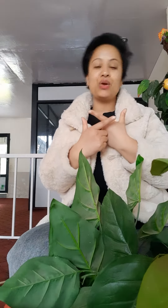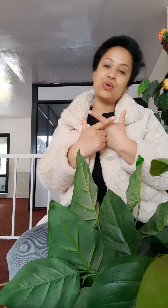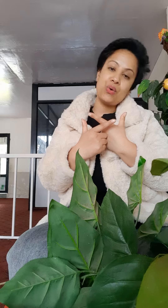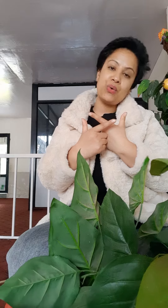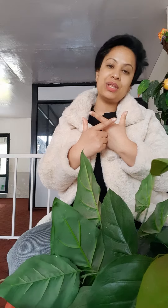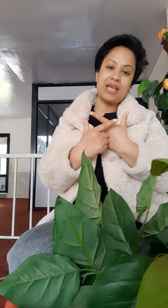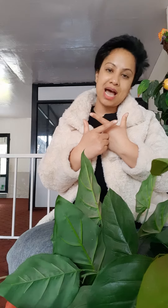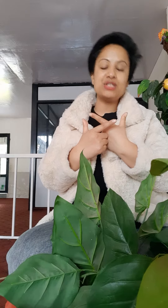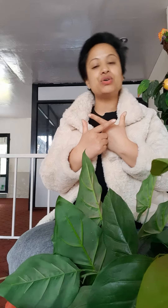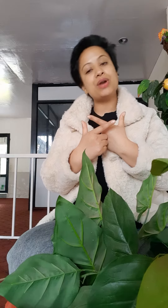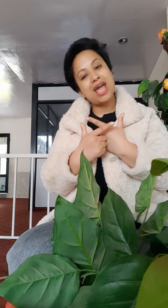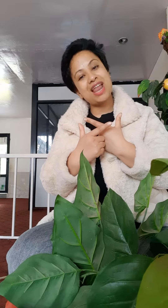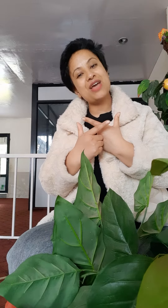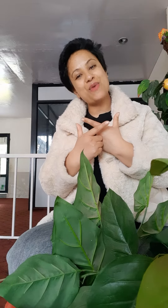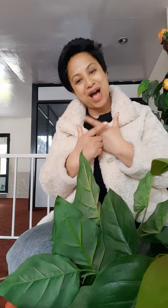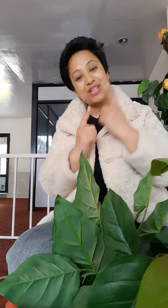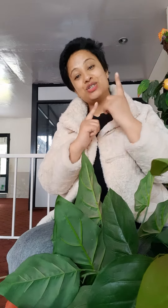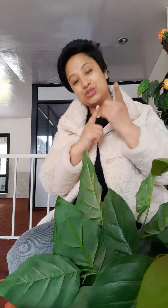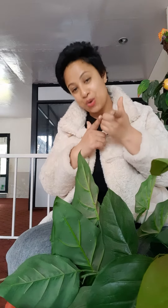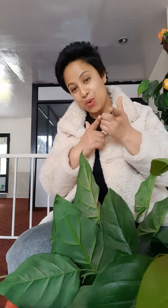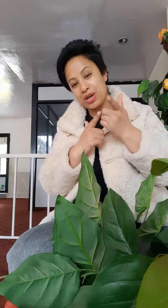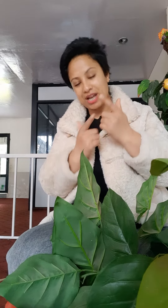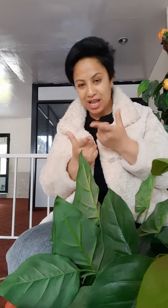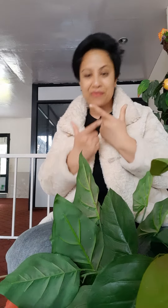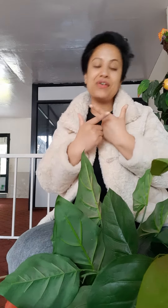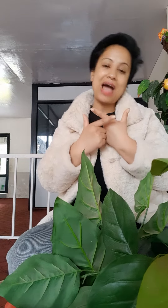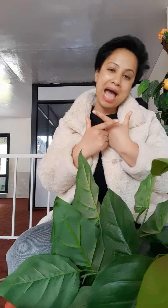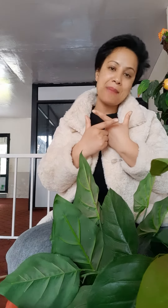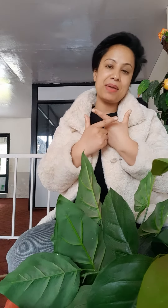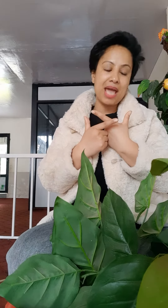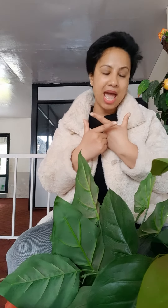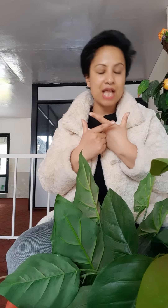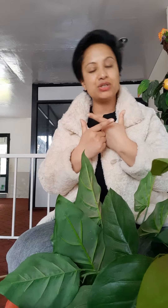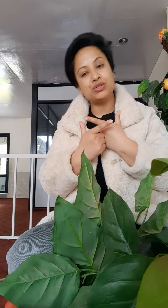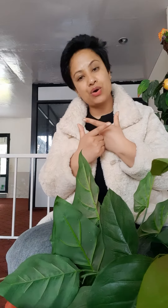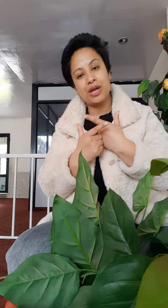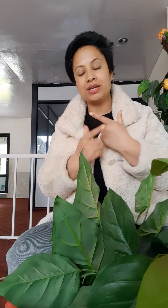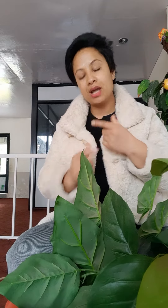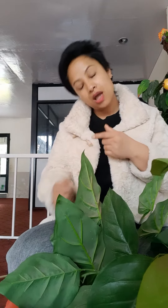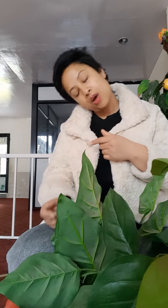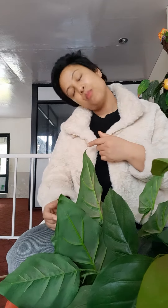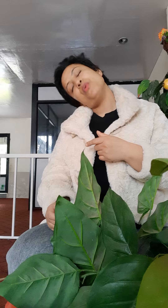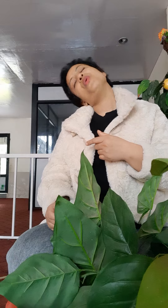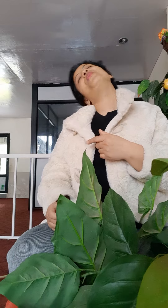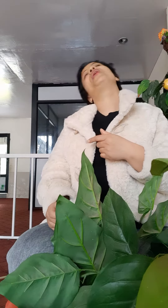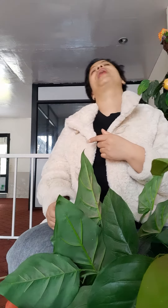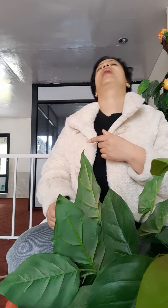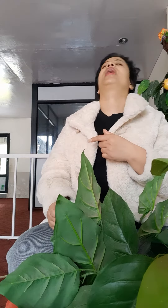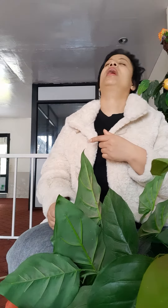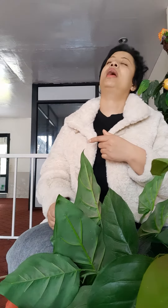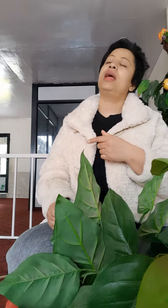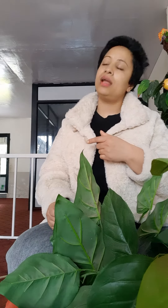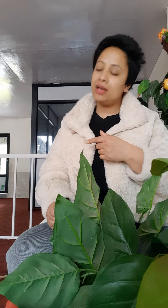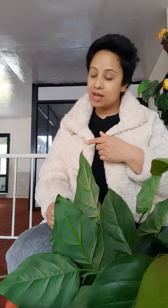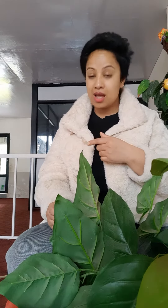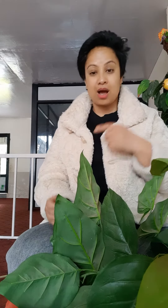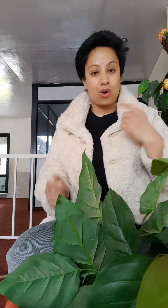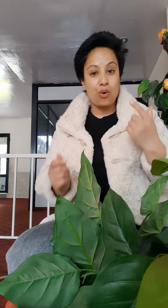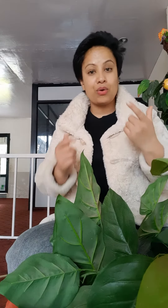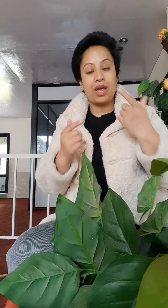you know it, that you really want to show it. If you're happy and you know it, move your head. Okay.